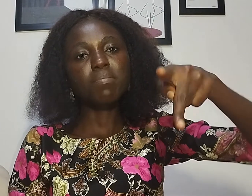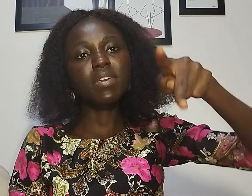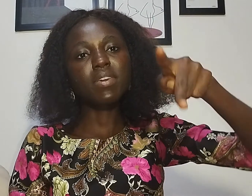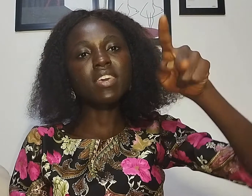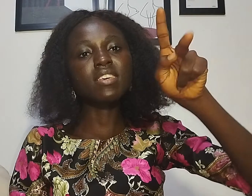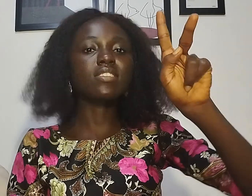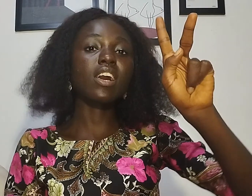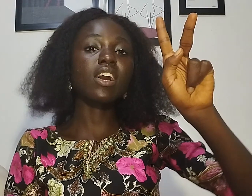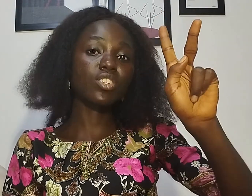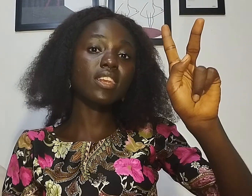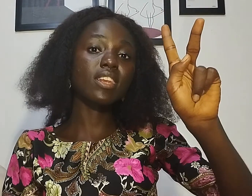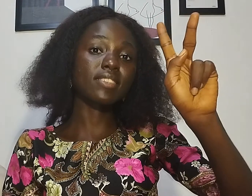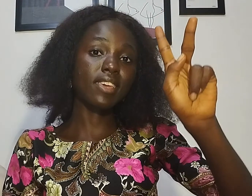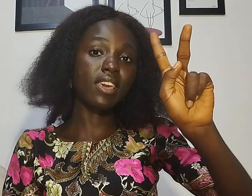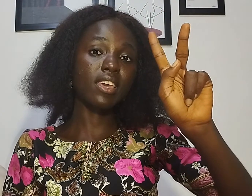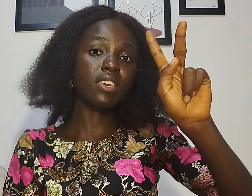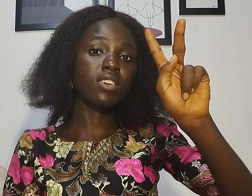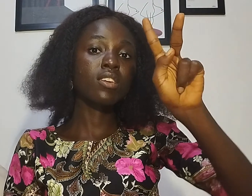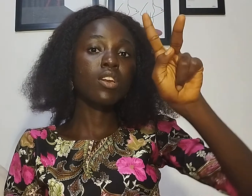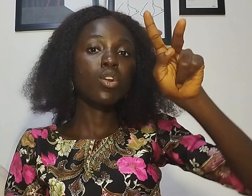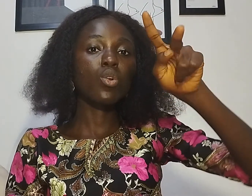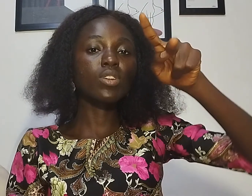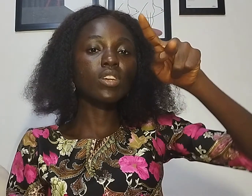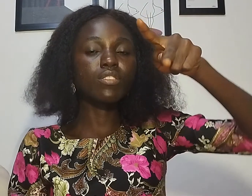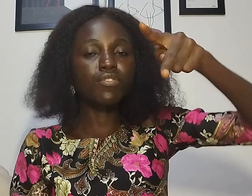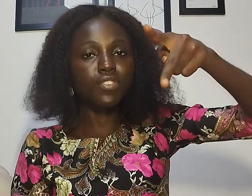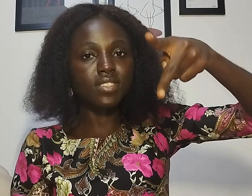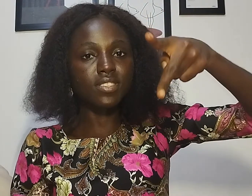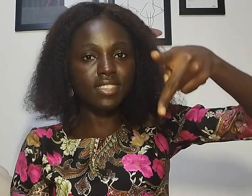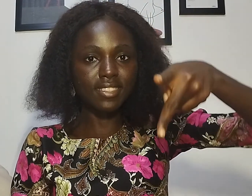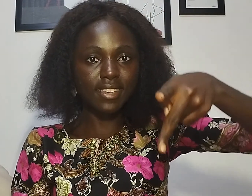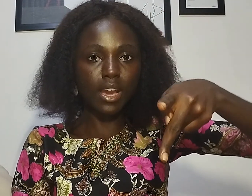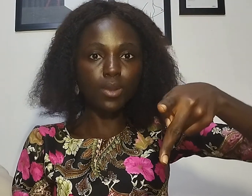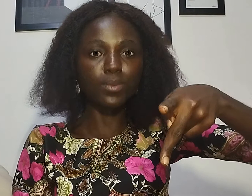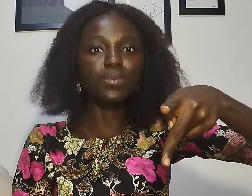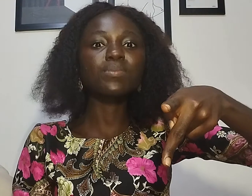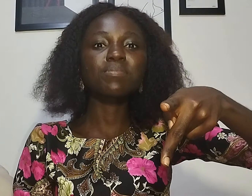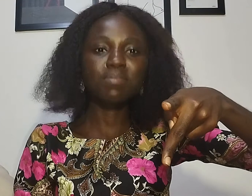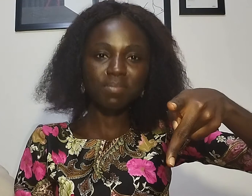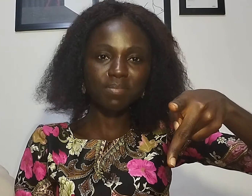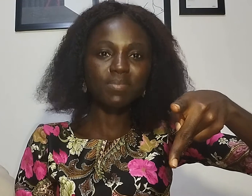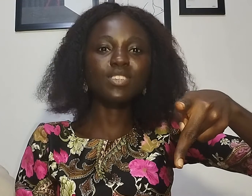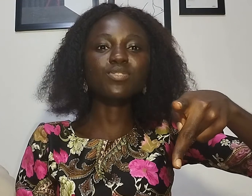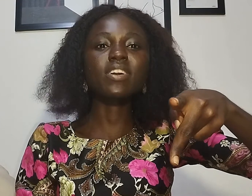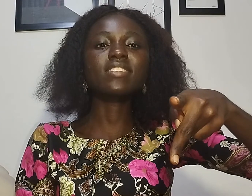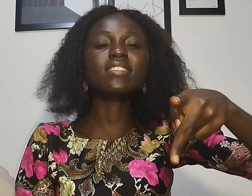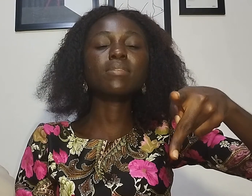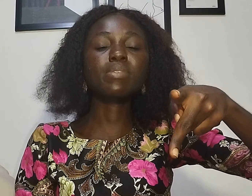P is actually letter K, only facing down. That's right, P.